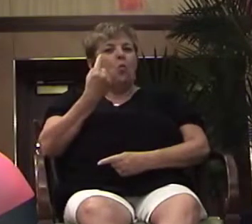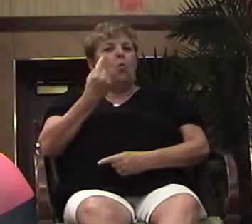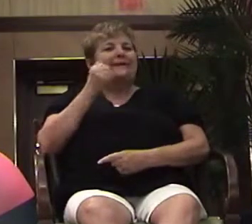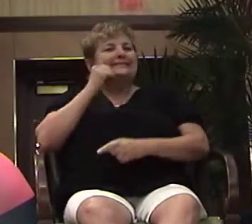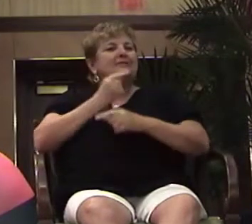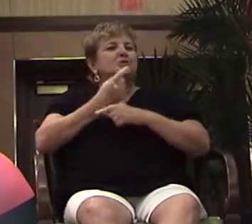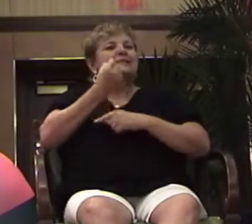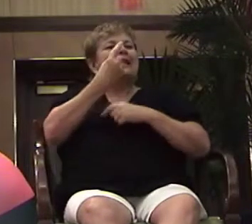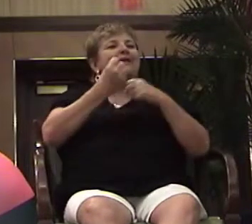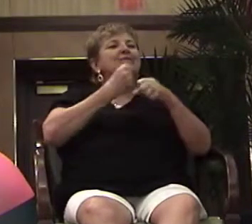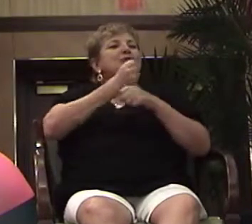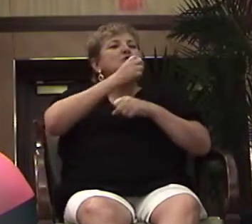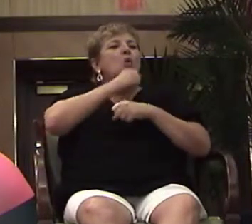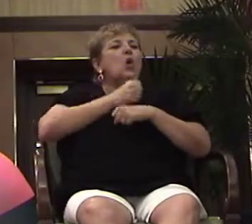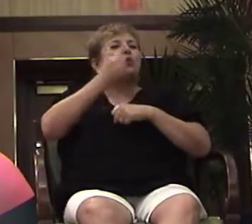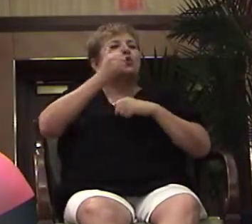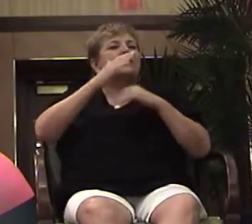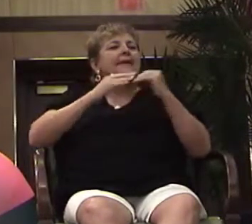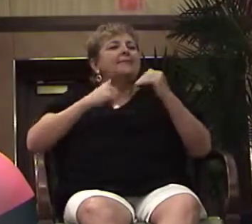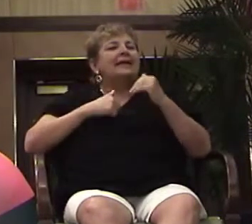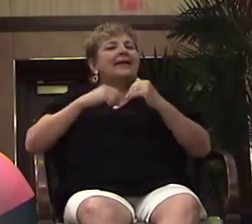me, and the other one was 13 years older.